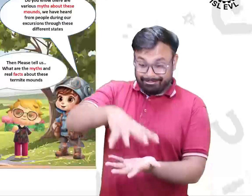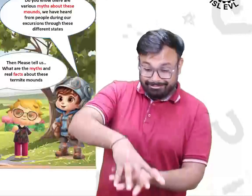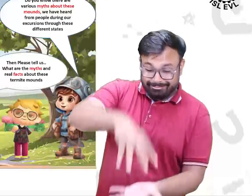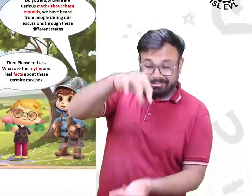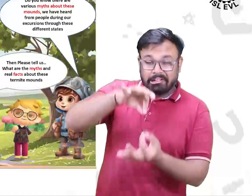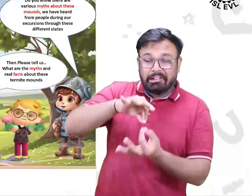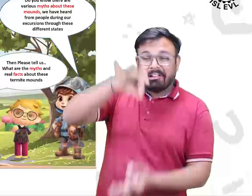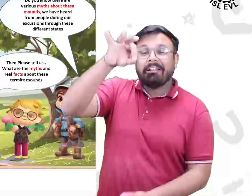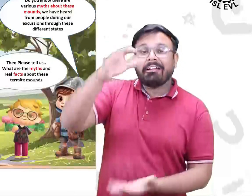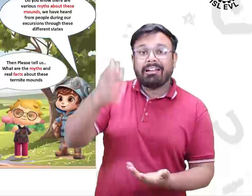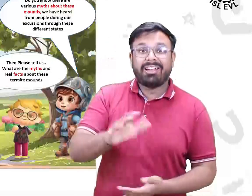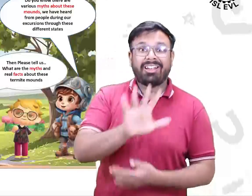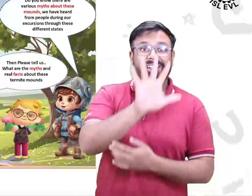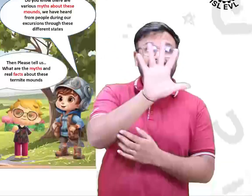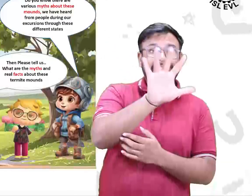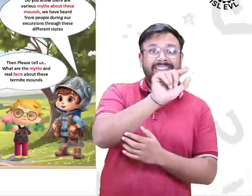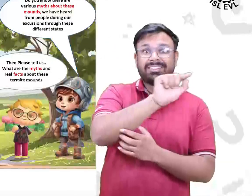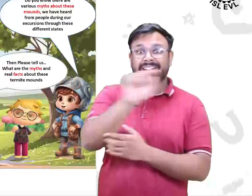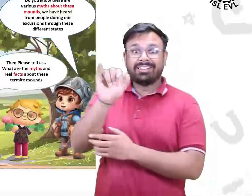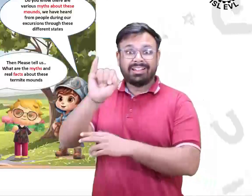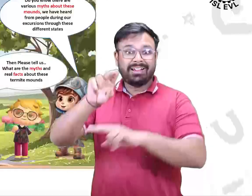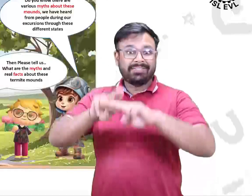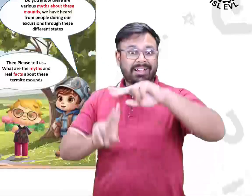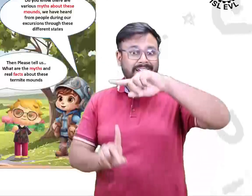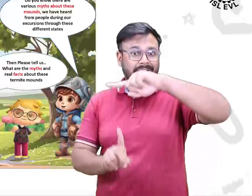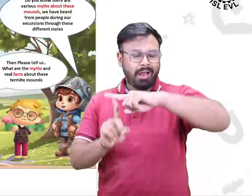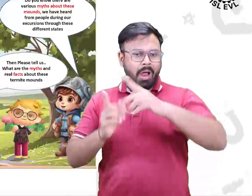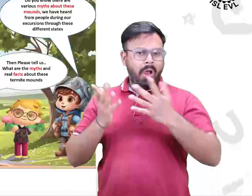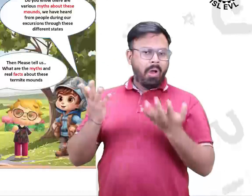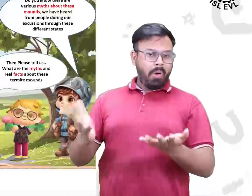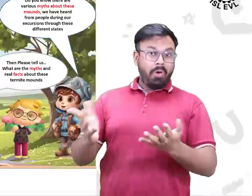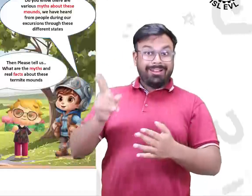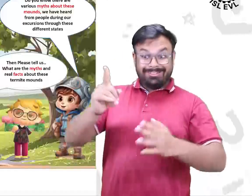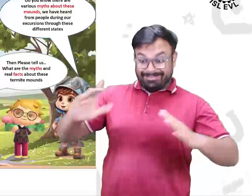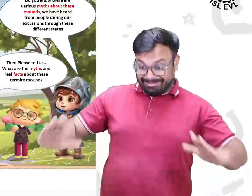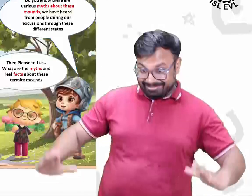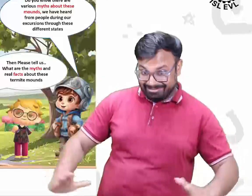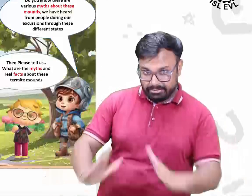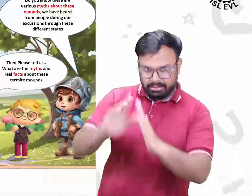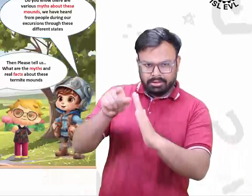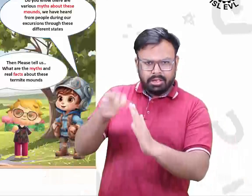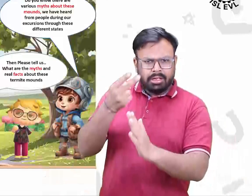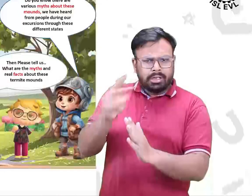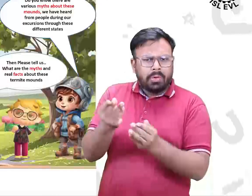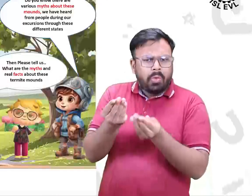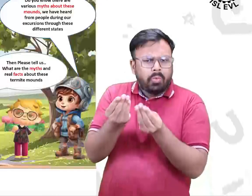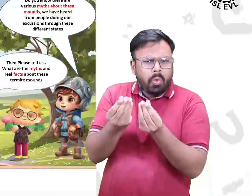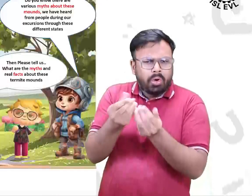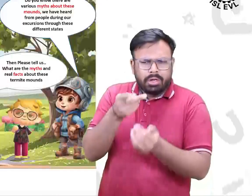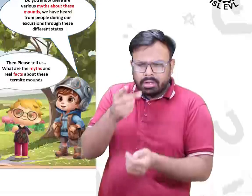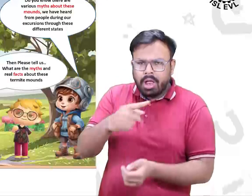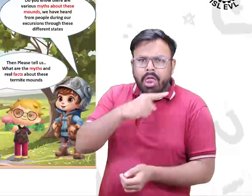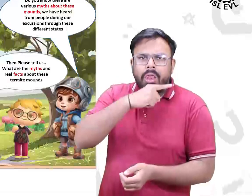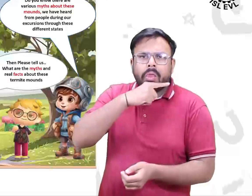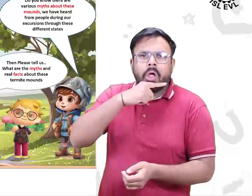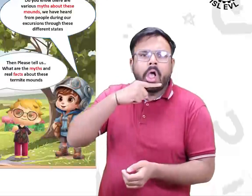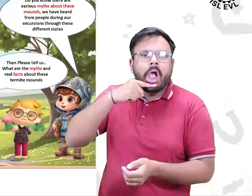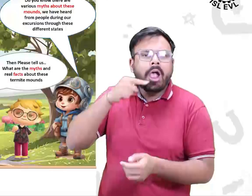Hyderabad have 5 to 6 feet cathedral type mounds